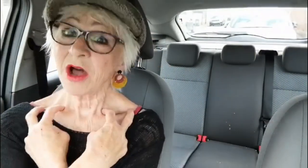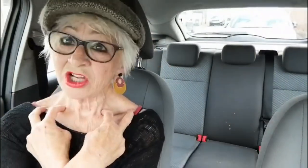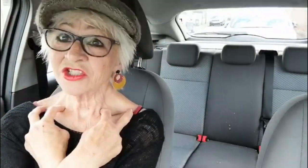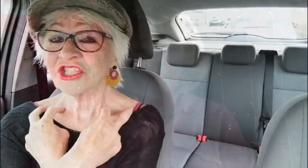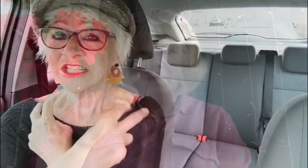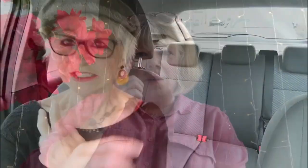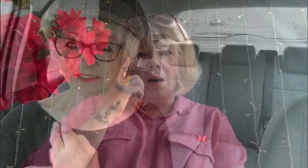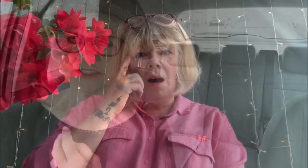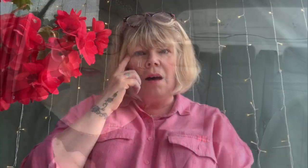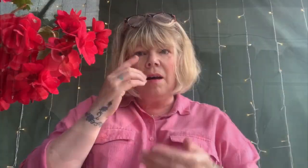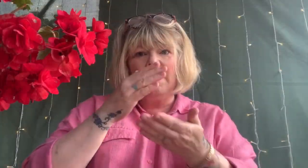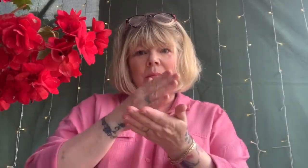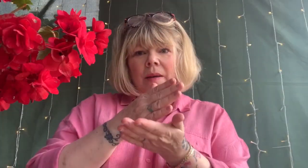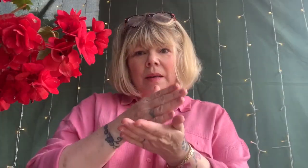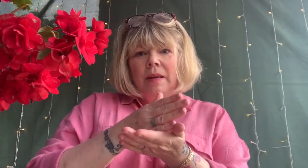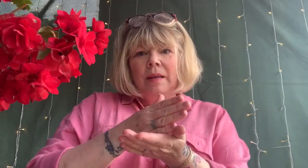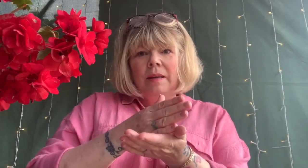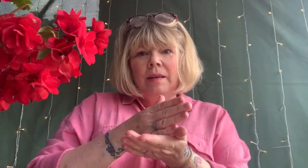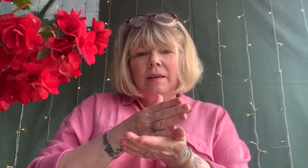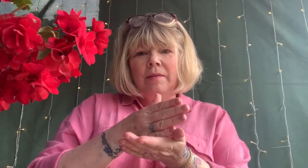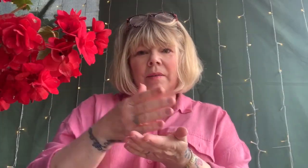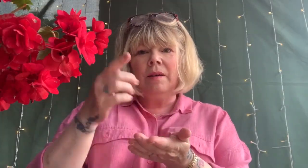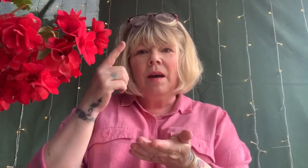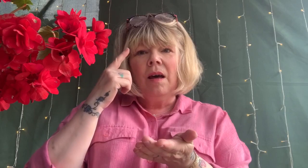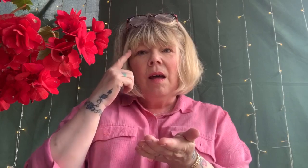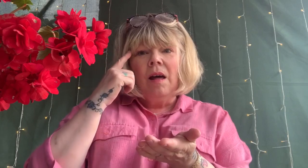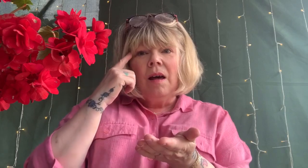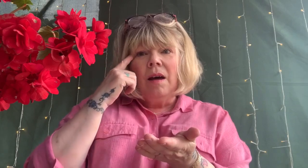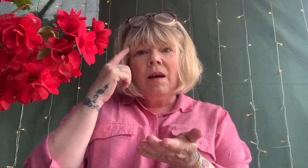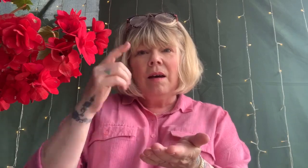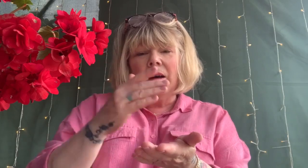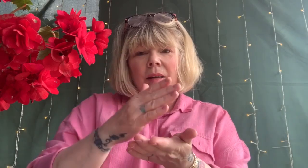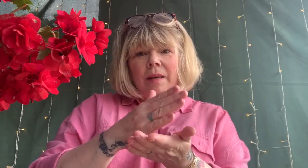bones. Still believe, yeah, I still believe.